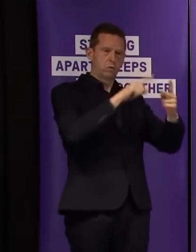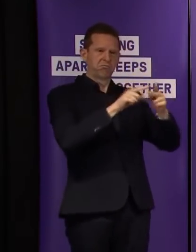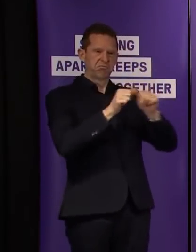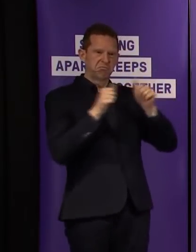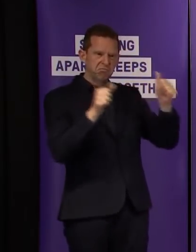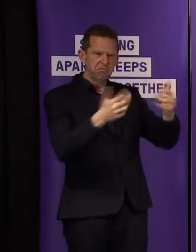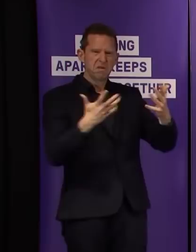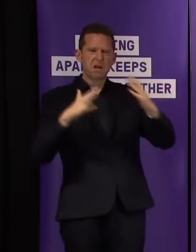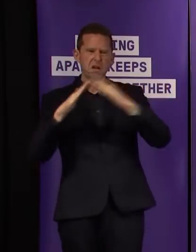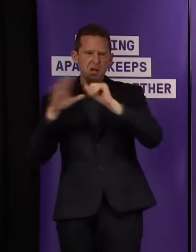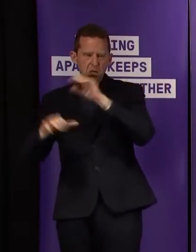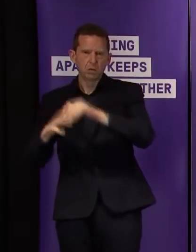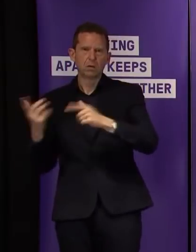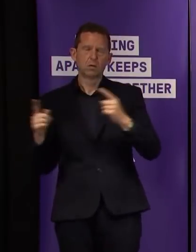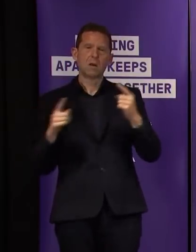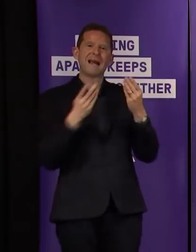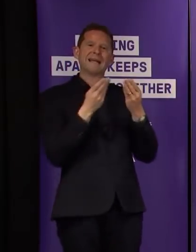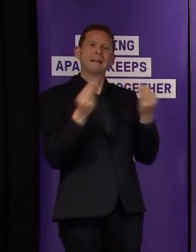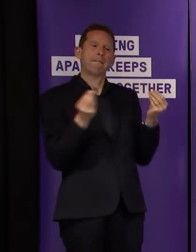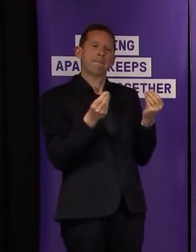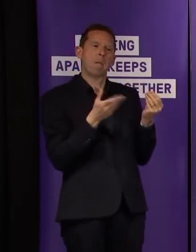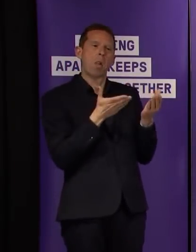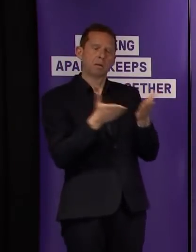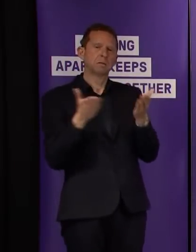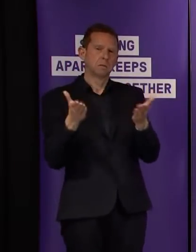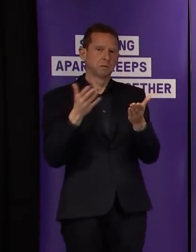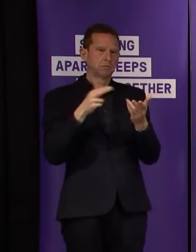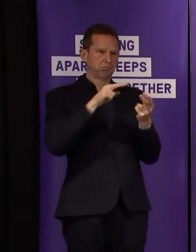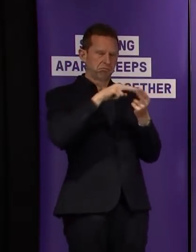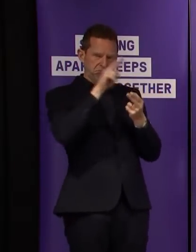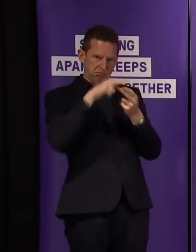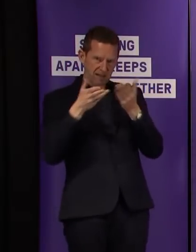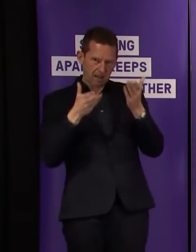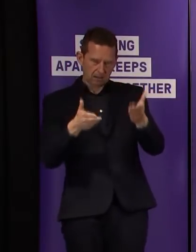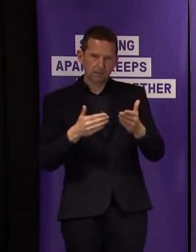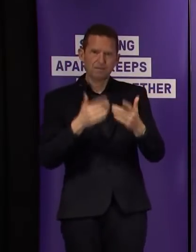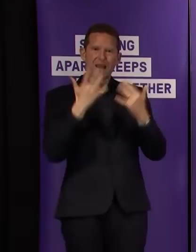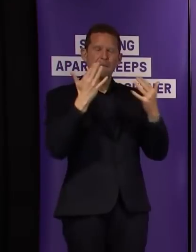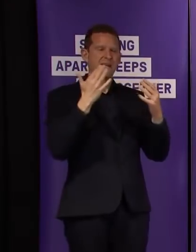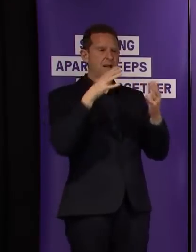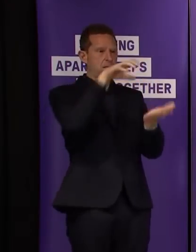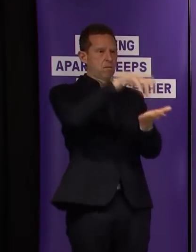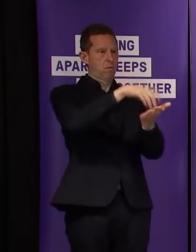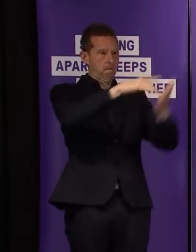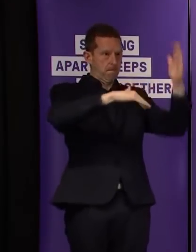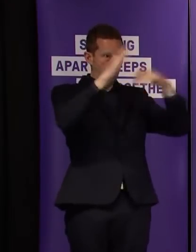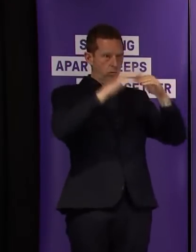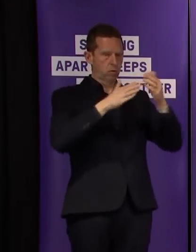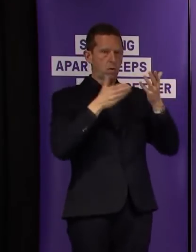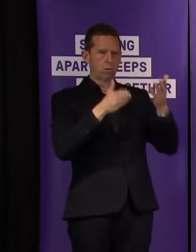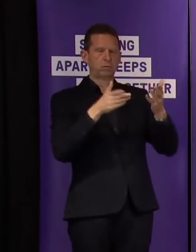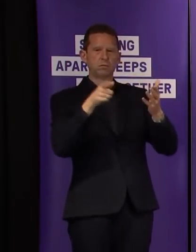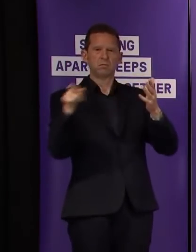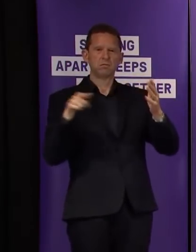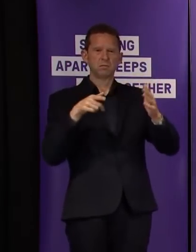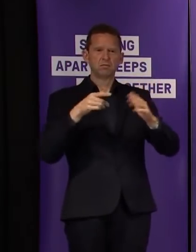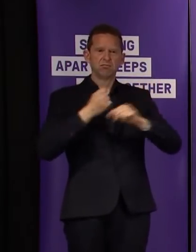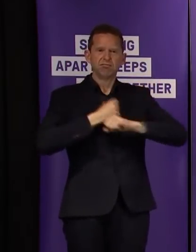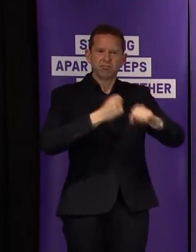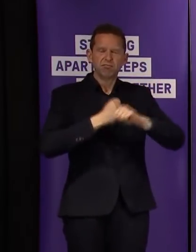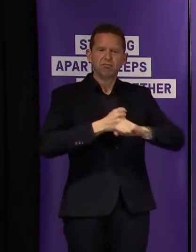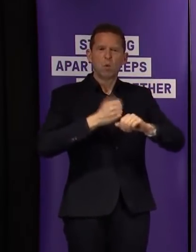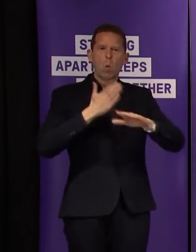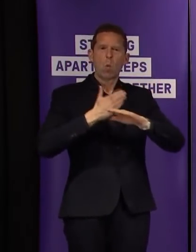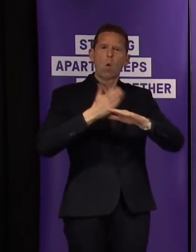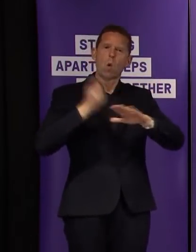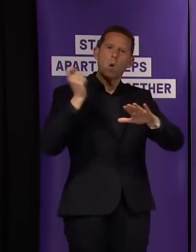the permissible activity is going up. Some of the numbers and the number of sites, for instance, that each of those different groups of workers can